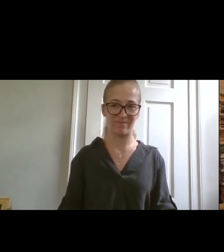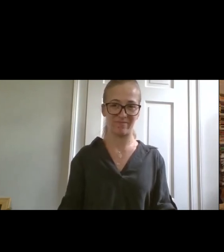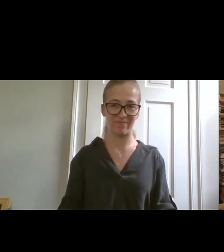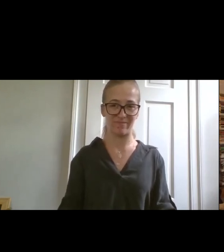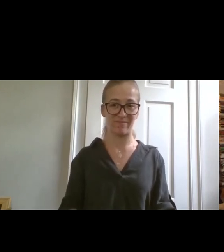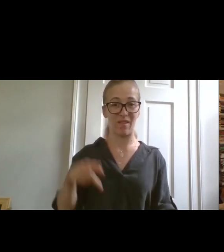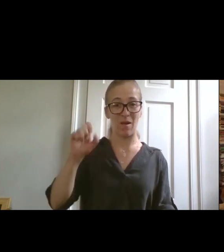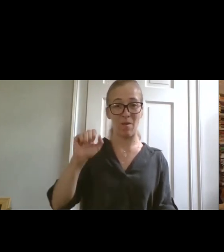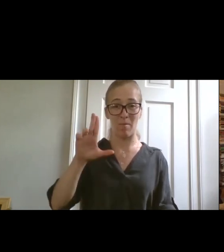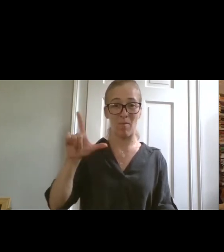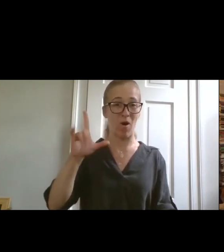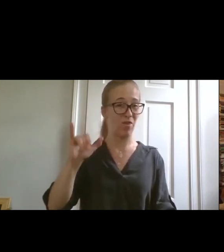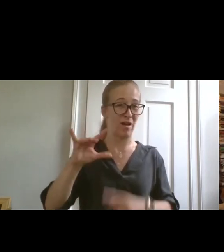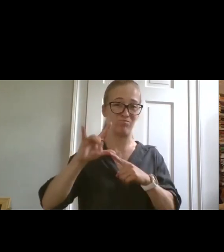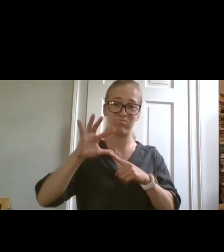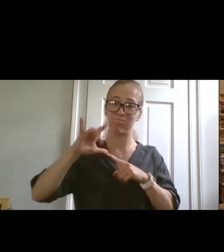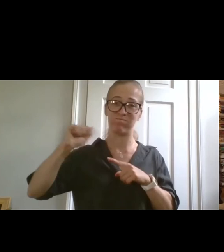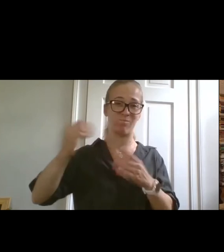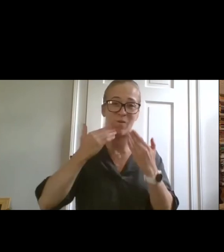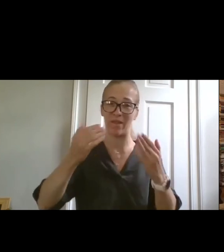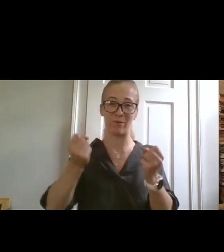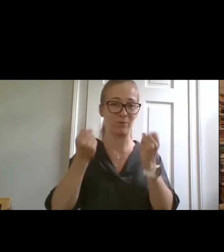Paul, that was extraordinary. Thank you so much.